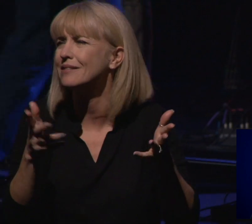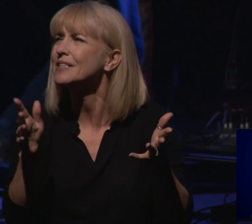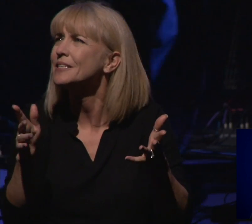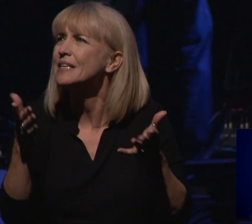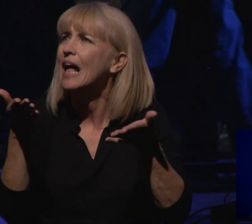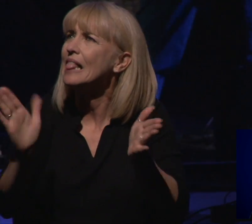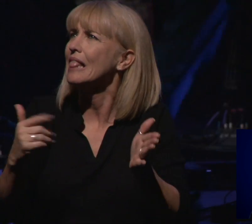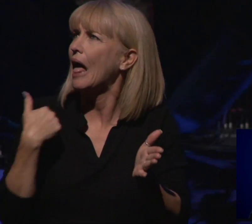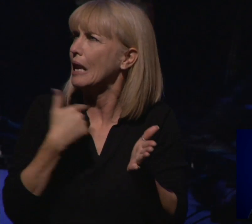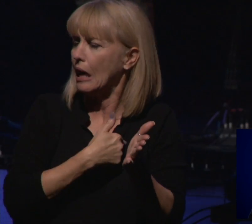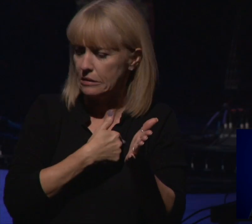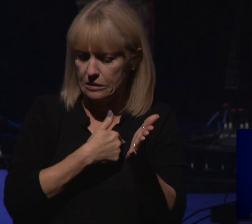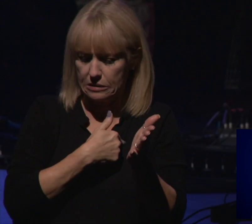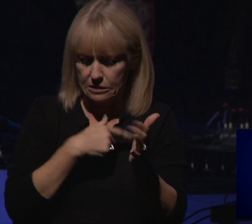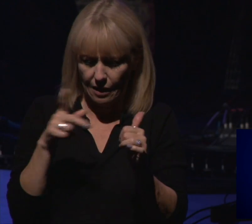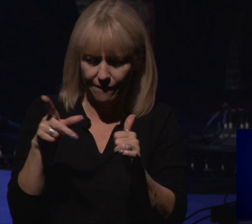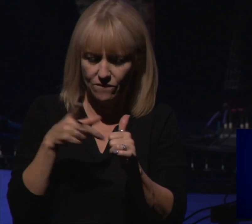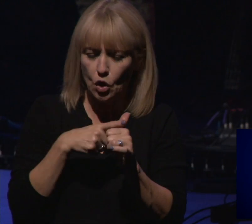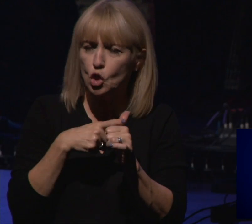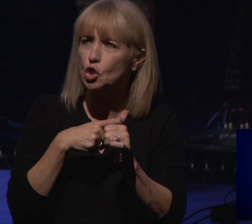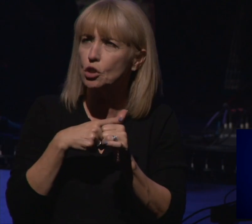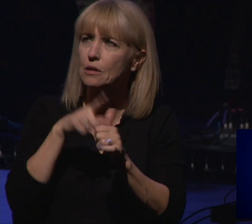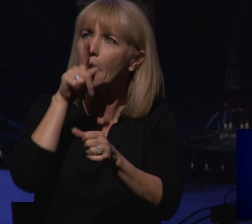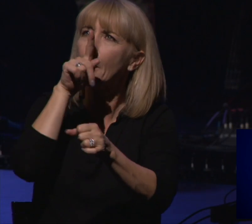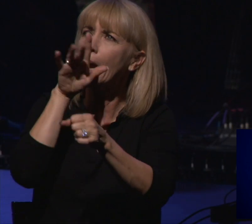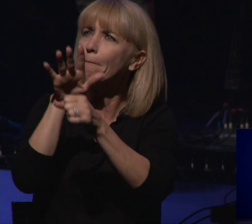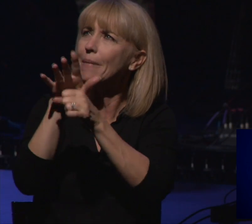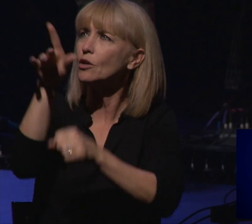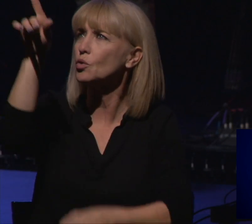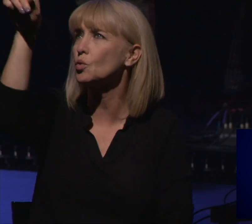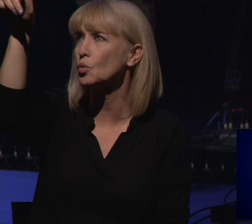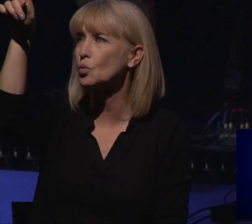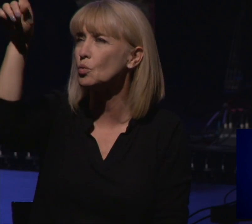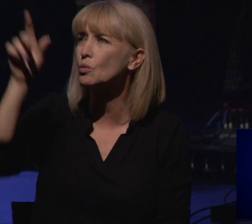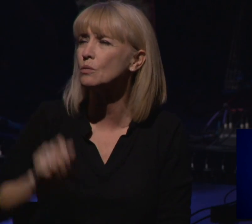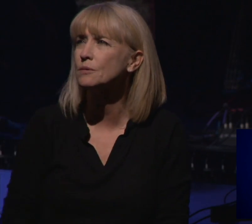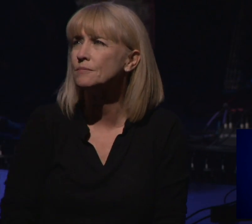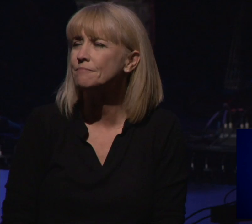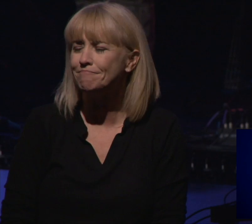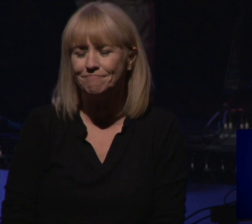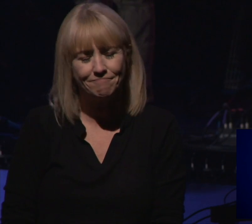that we would first understand and think about our commitment to you.